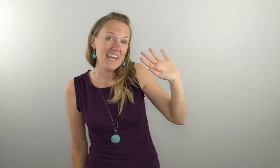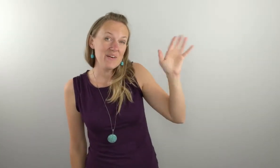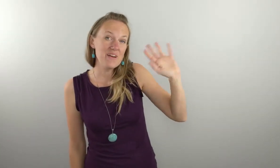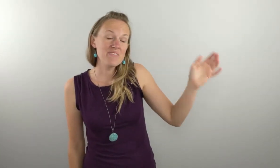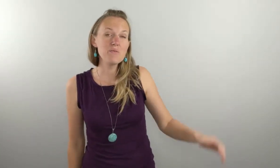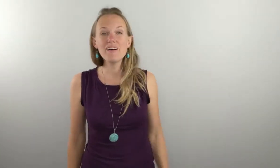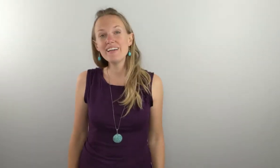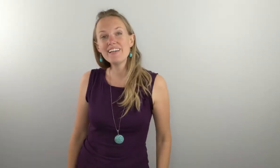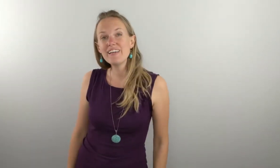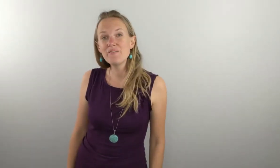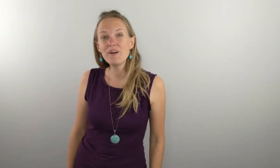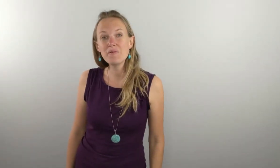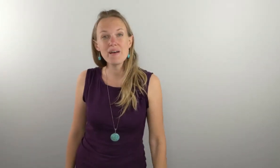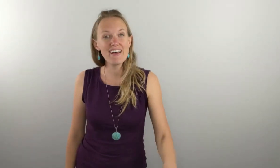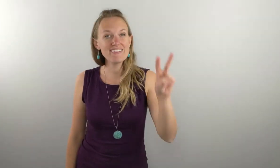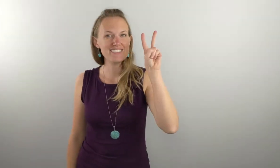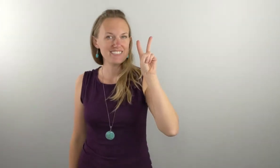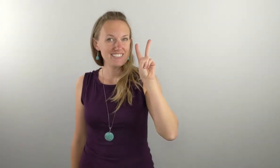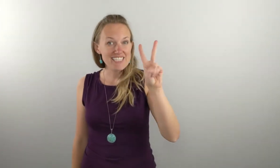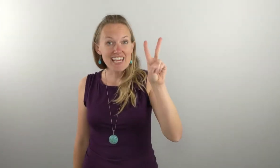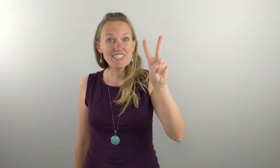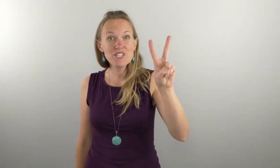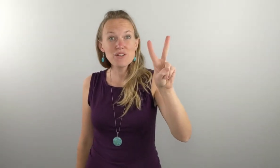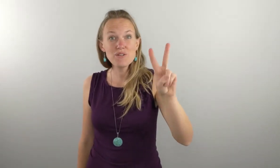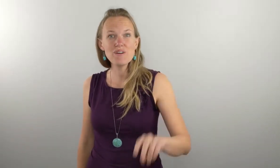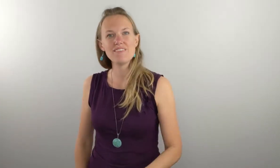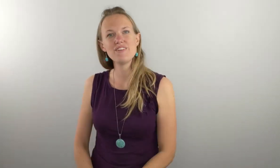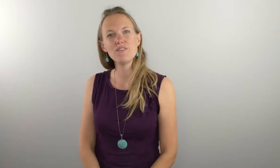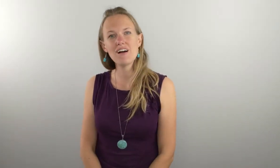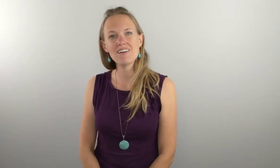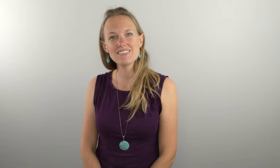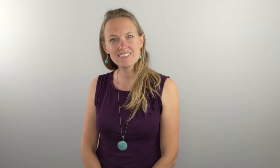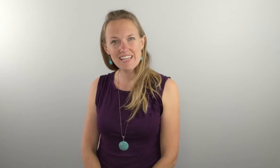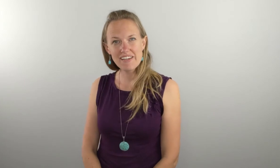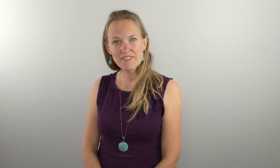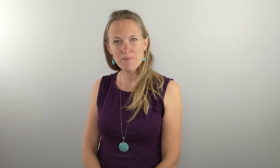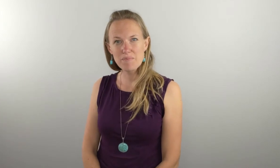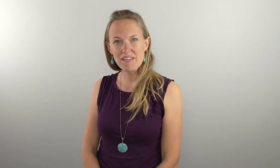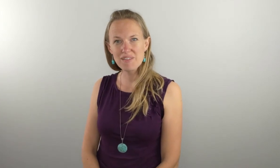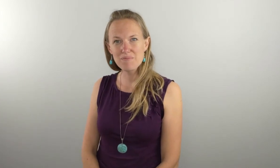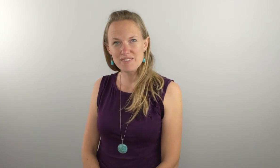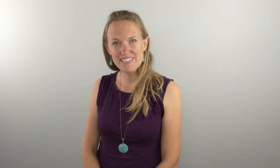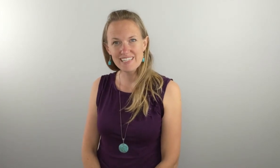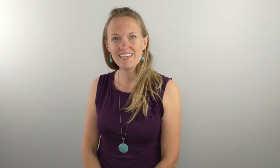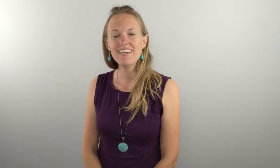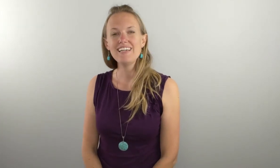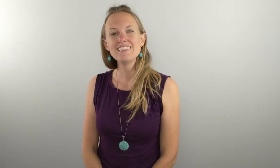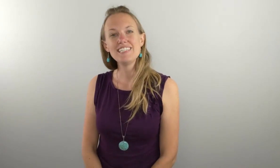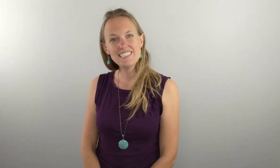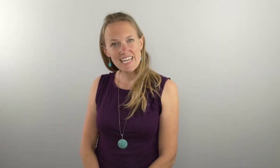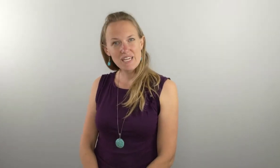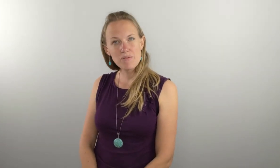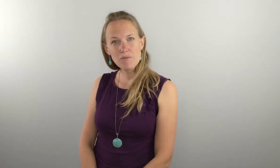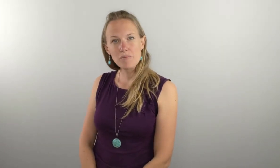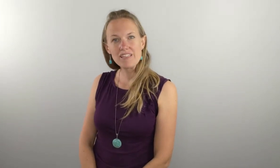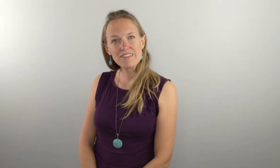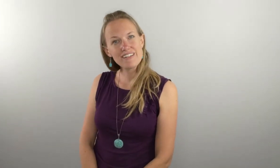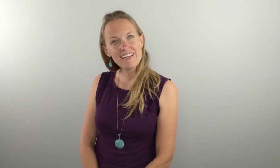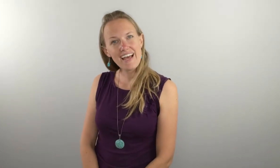Hello everyone, and welcome back to day 2 of No Longer Slaves by Bethel Music. Today we will be learning how